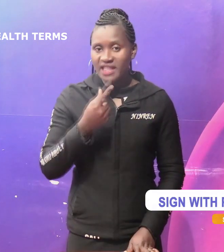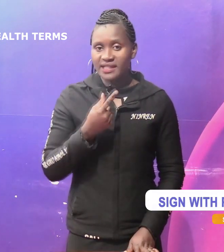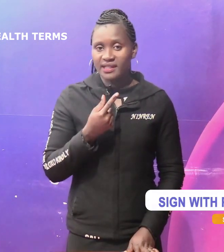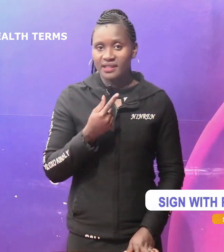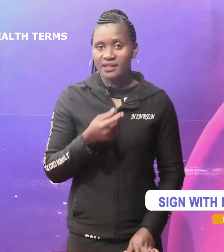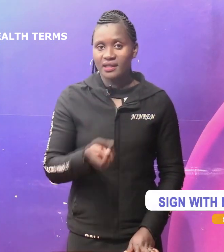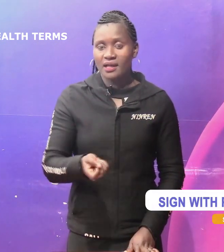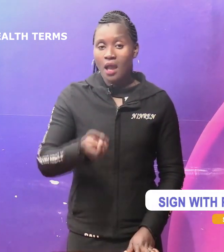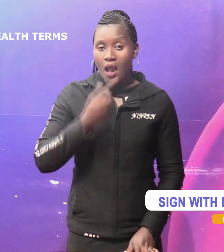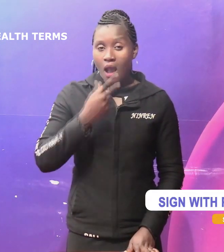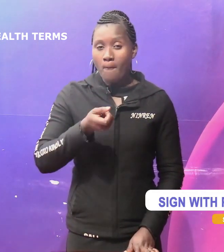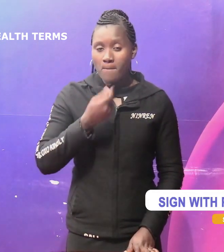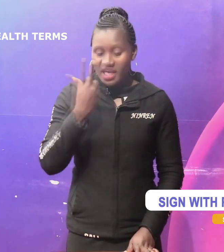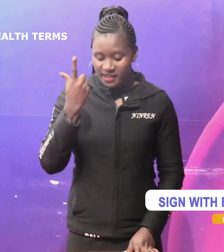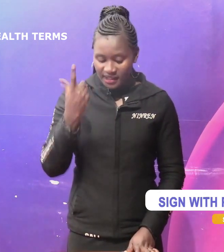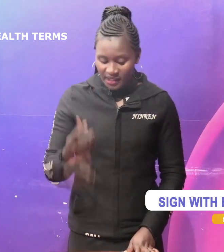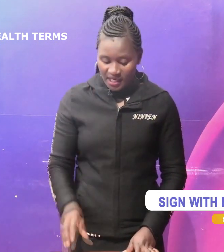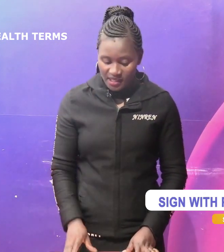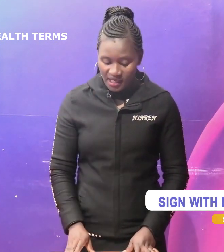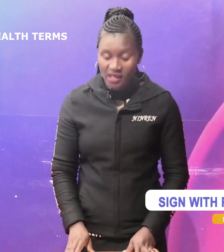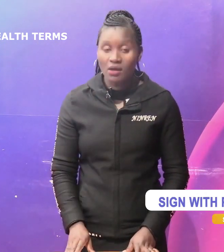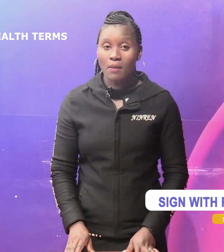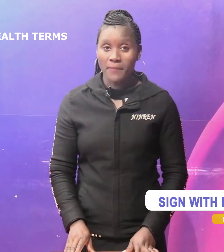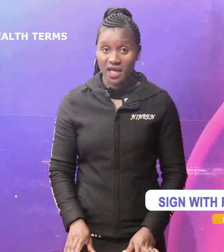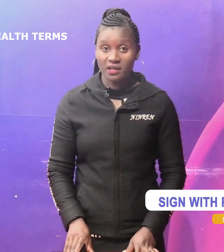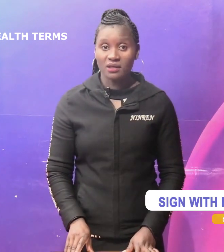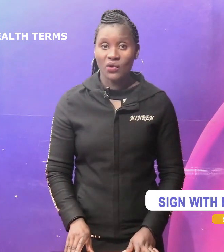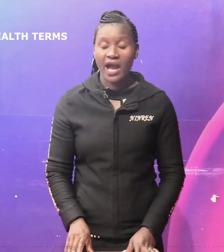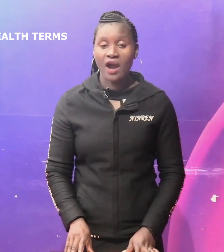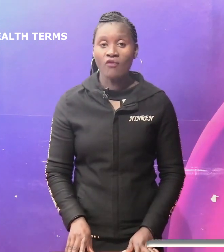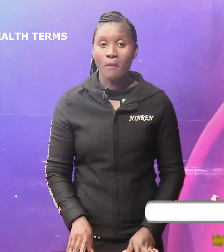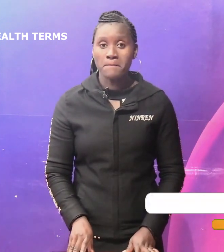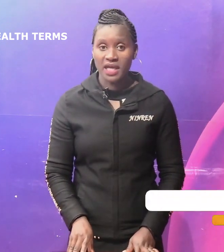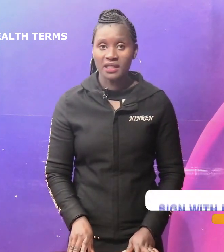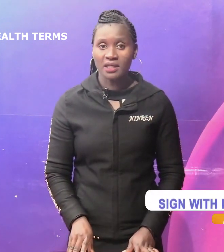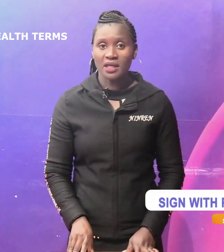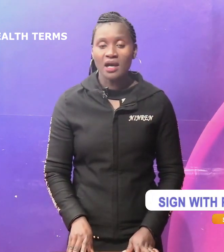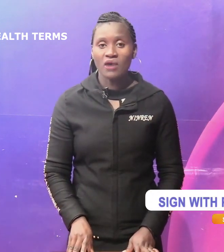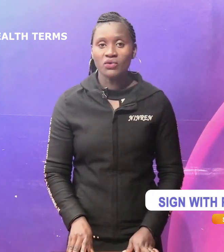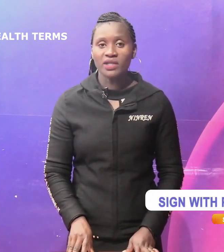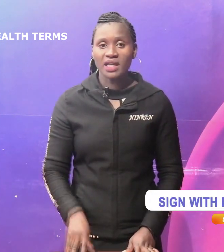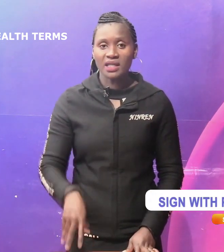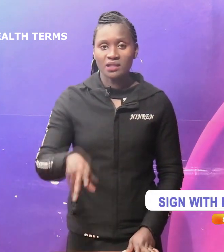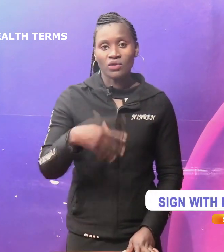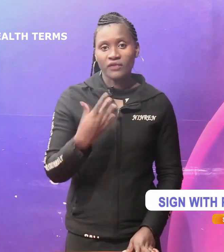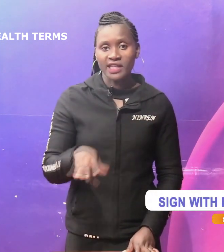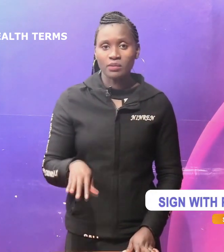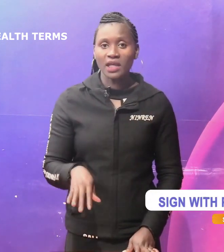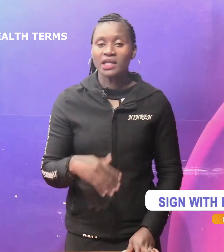Medicine. Medicine. And then pain. We have pain. How do we sign it? Or finger spell it and then I give it